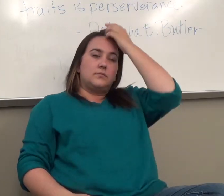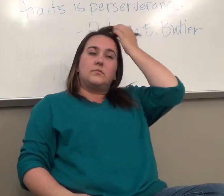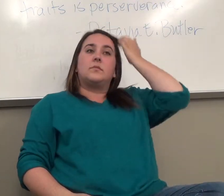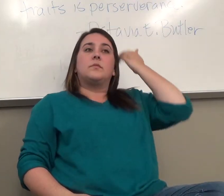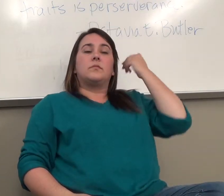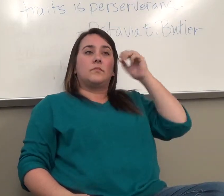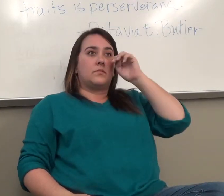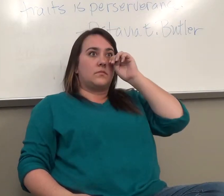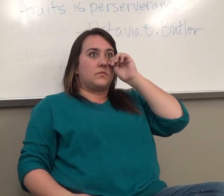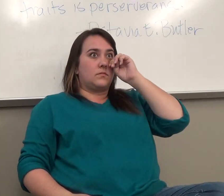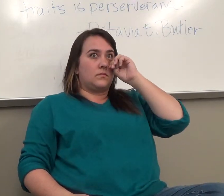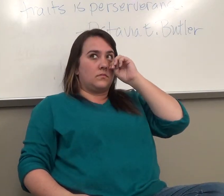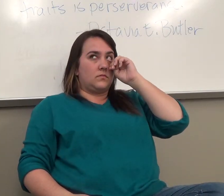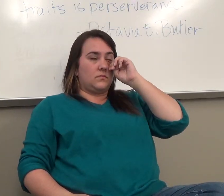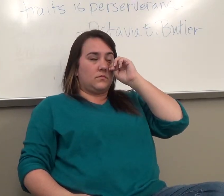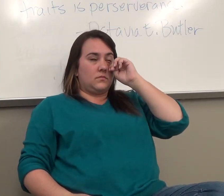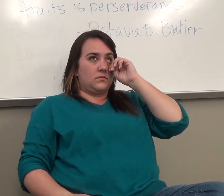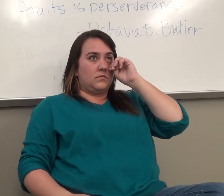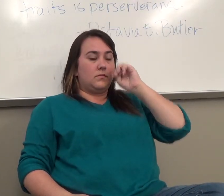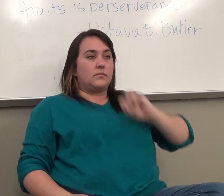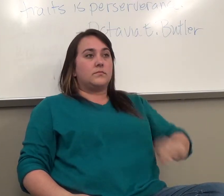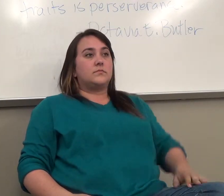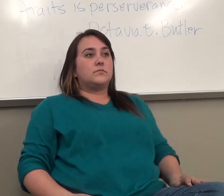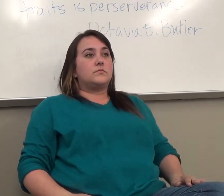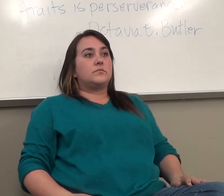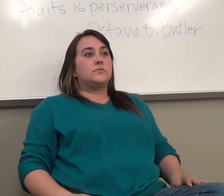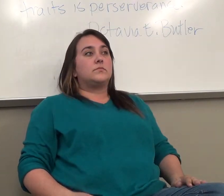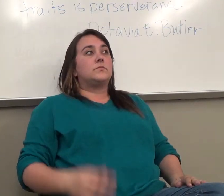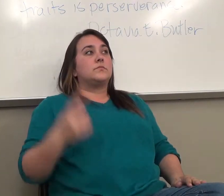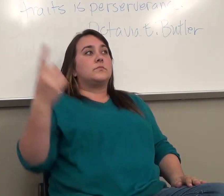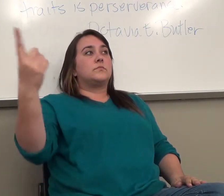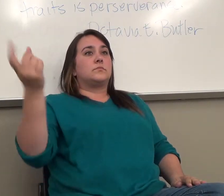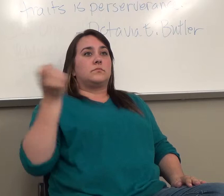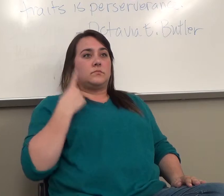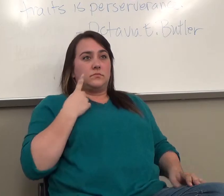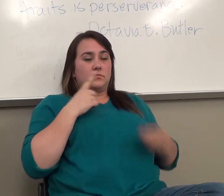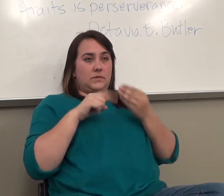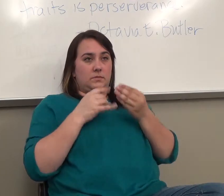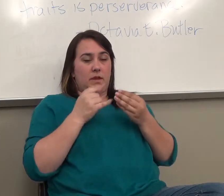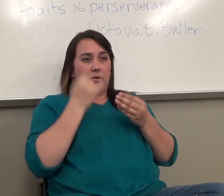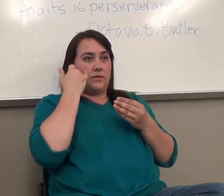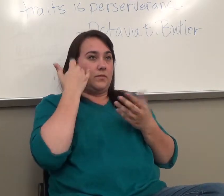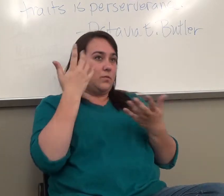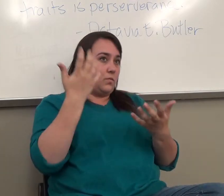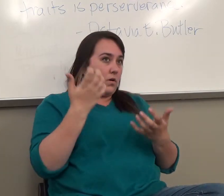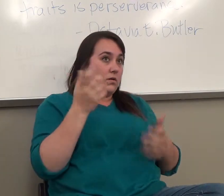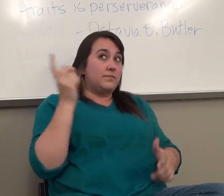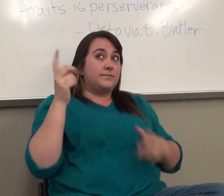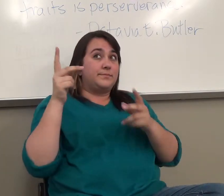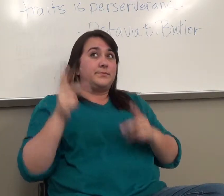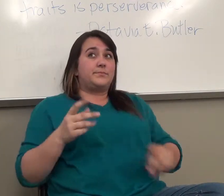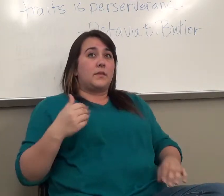end, okay? So come and ask me questions about it if you want. Yeah, this person has a little note